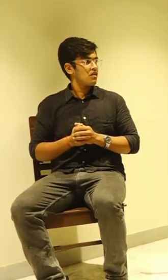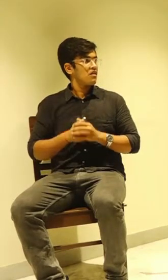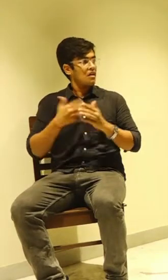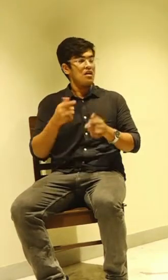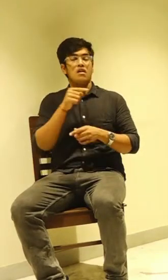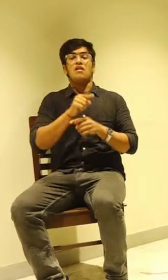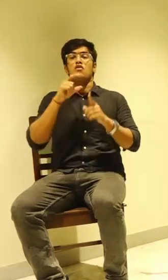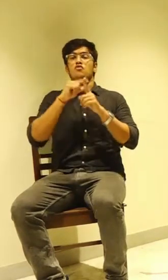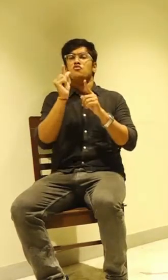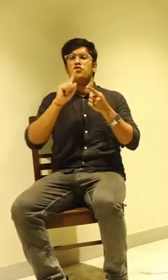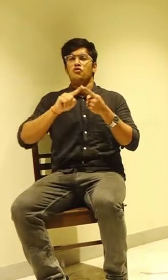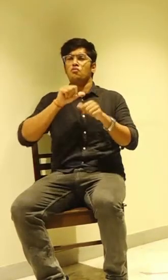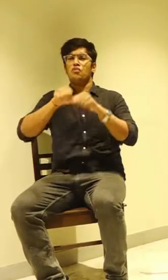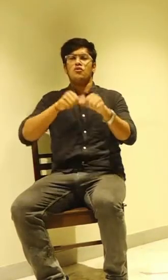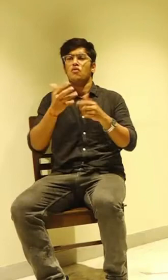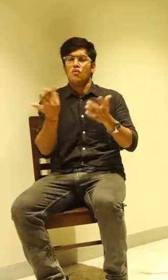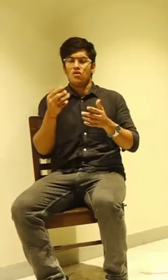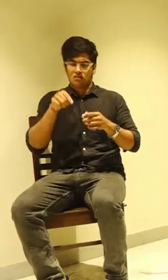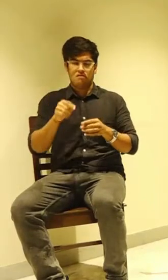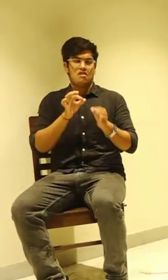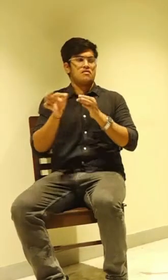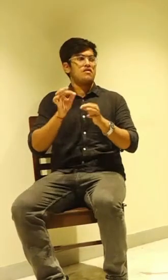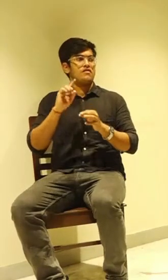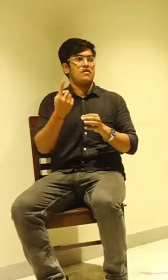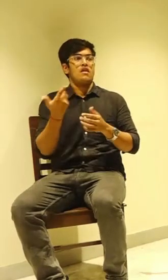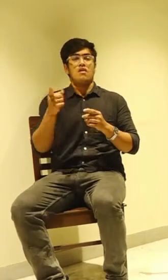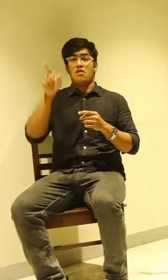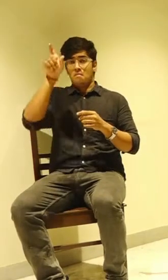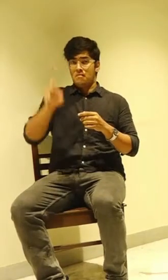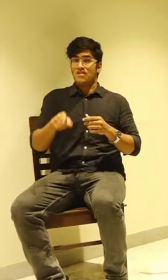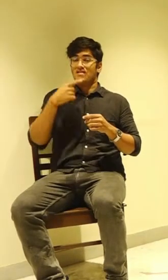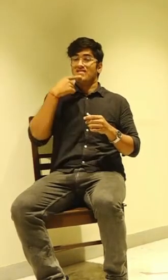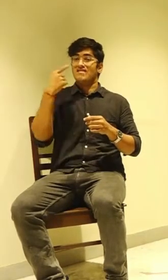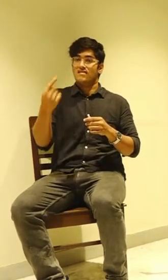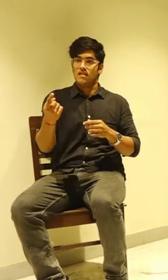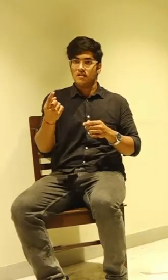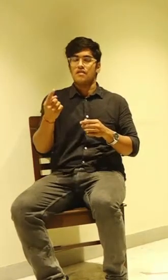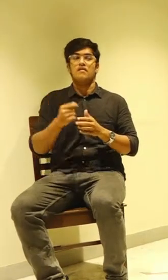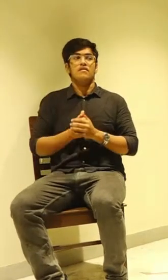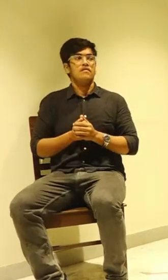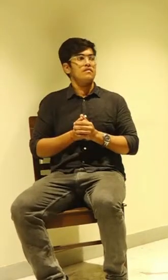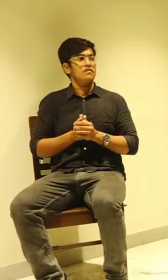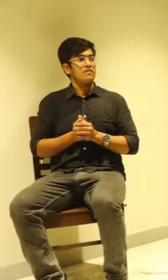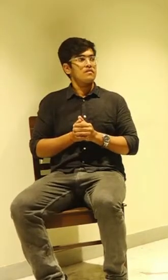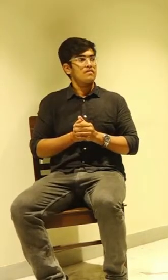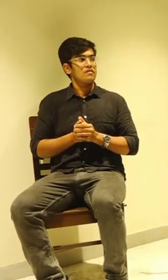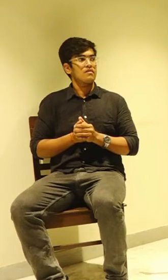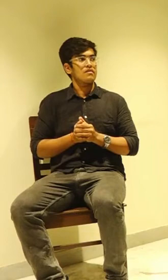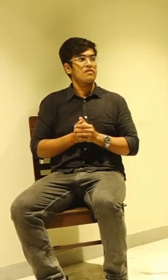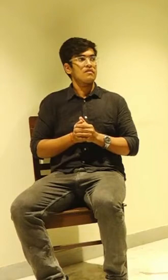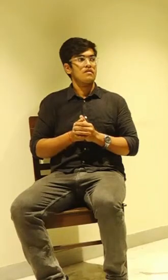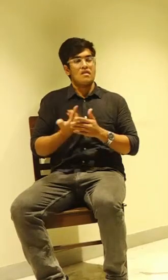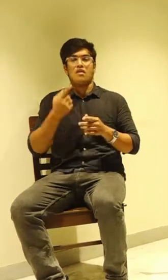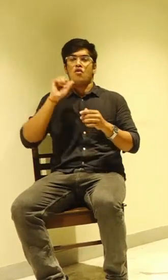is. Yes. What does it mean? I'll just come to that. And he said, and he was replying to Nehru's objectives resolution, and he said, look, in